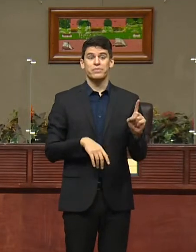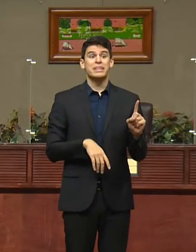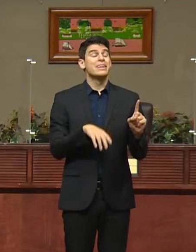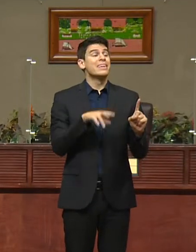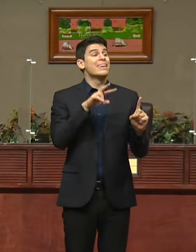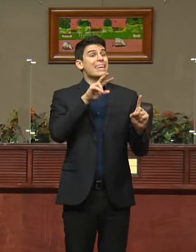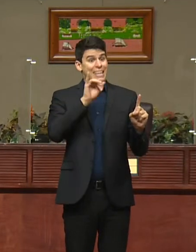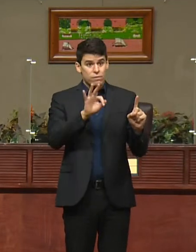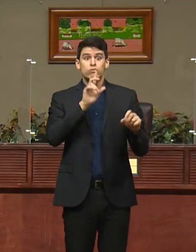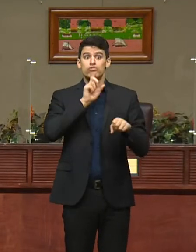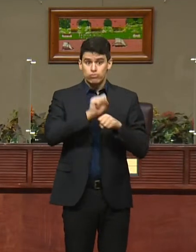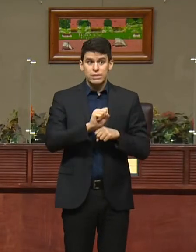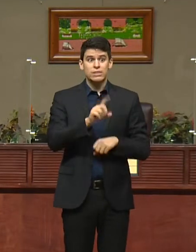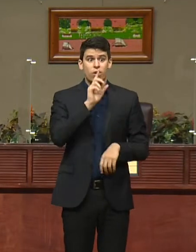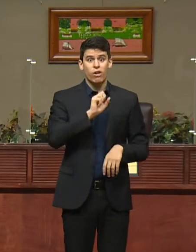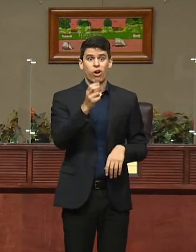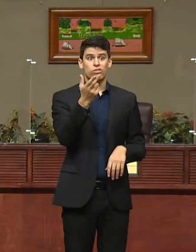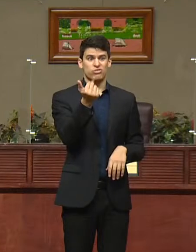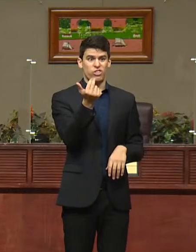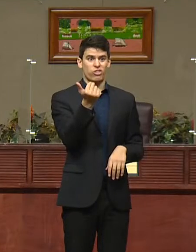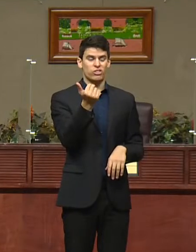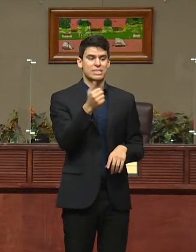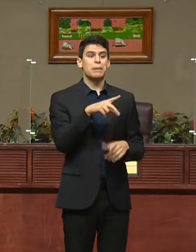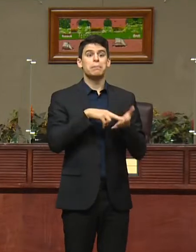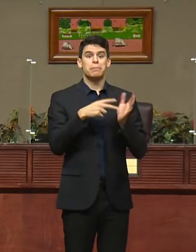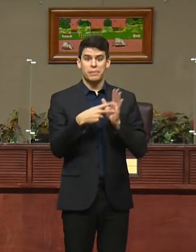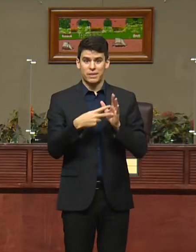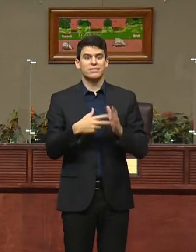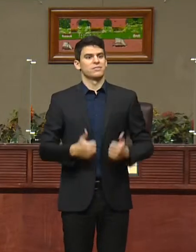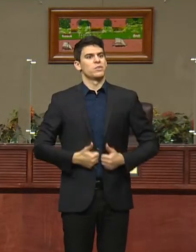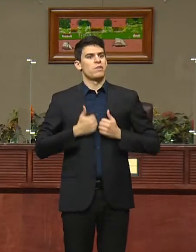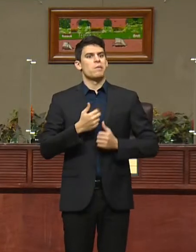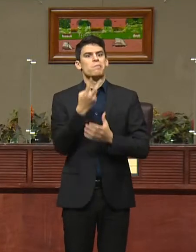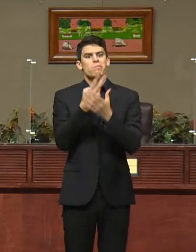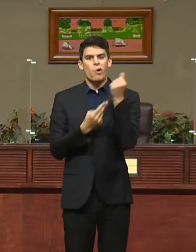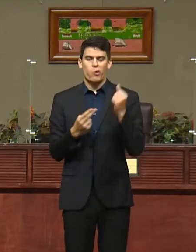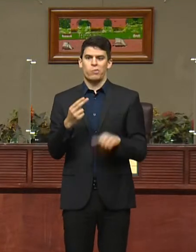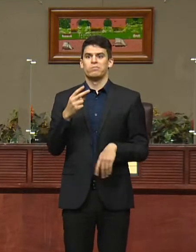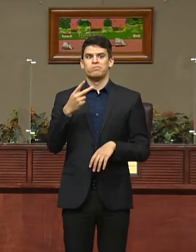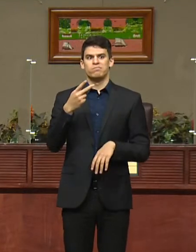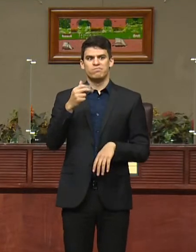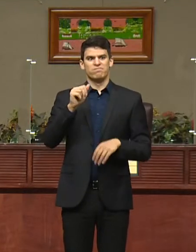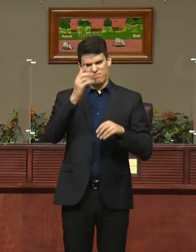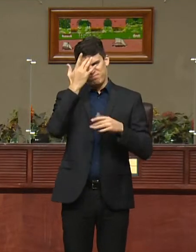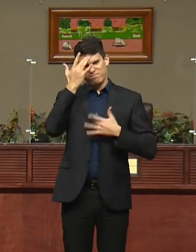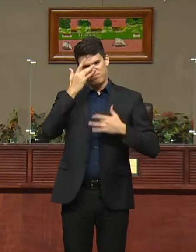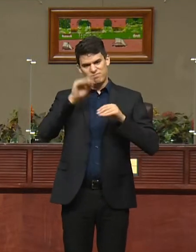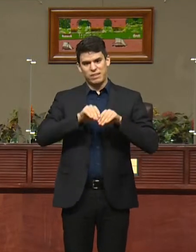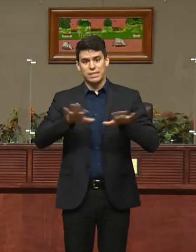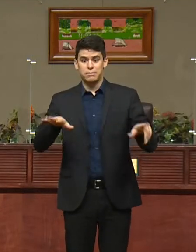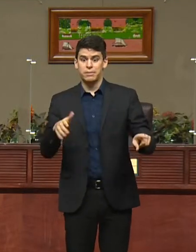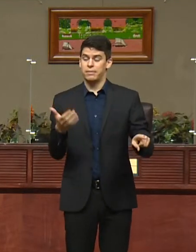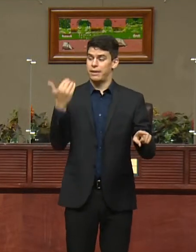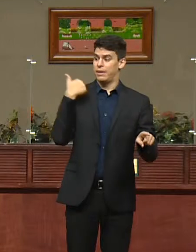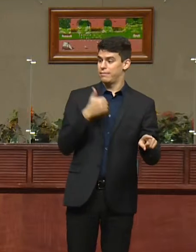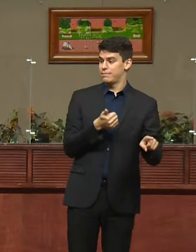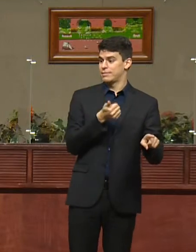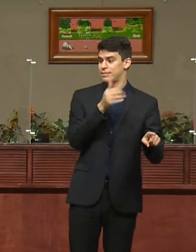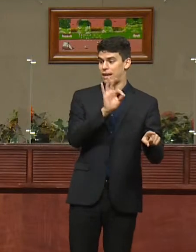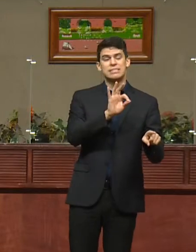pandemics, 1918 and 2019. So that will be an interesting conversation to